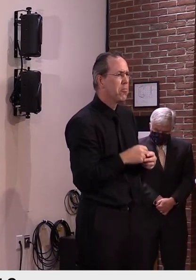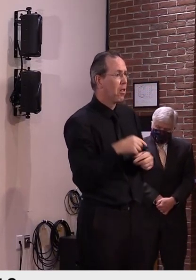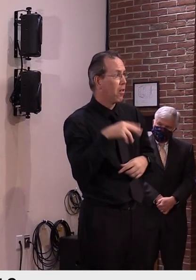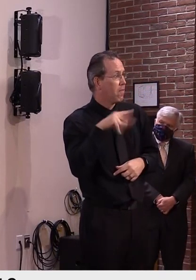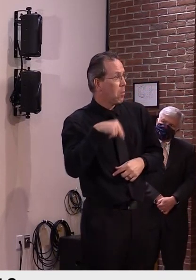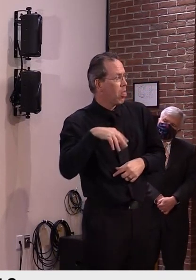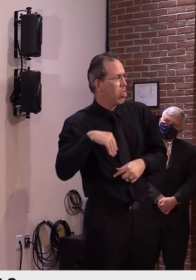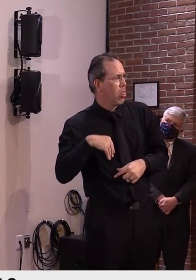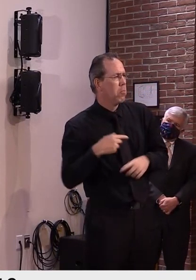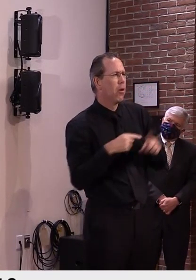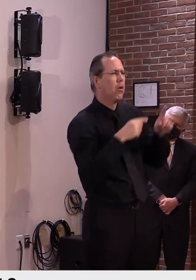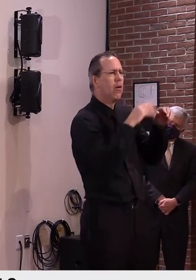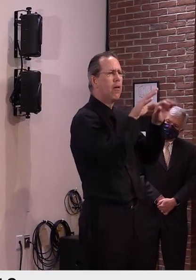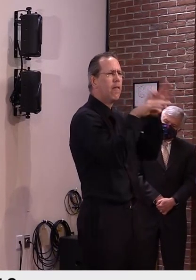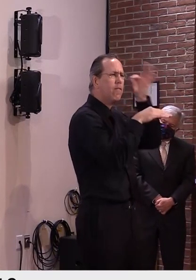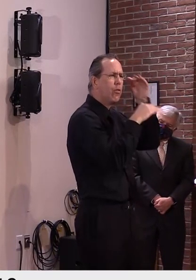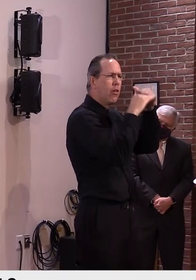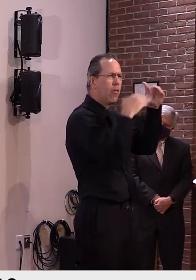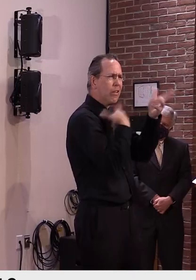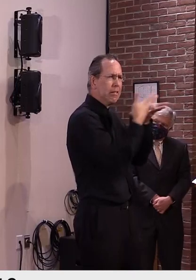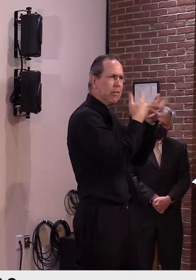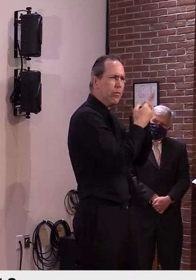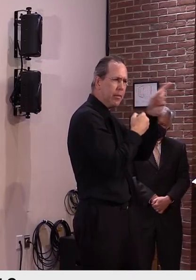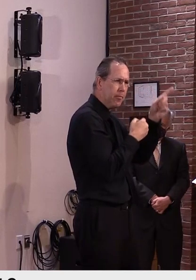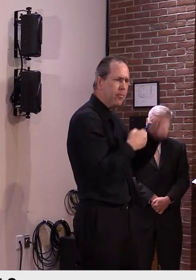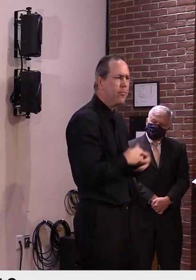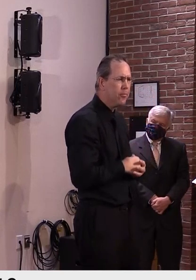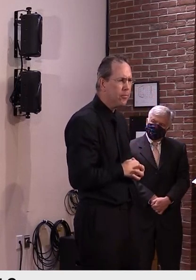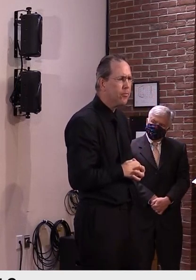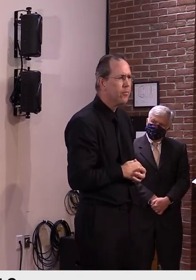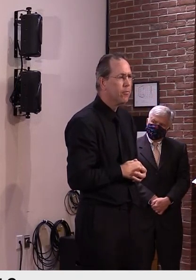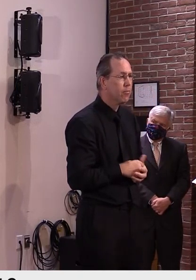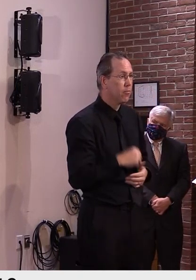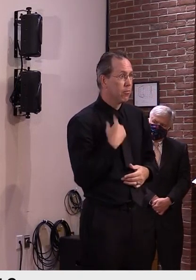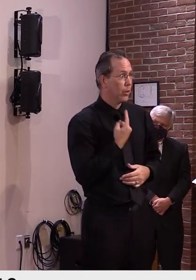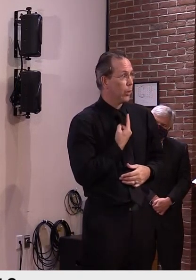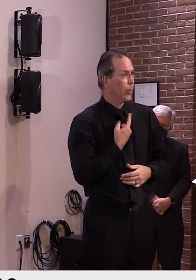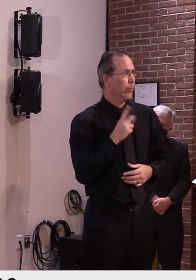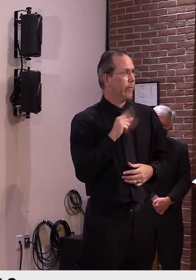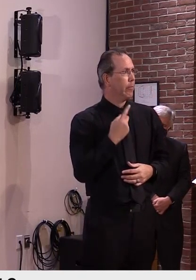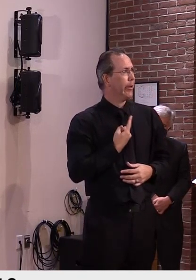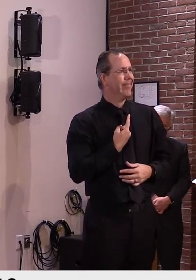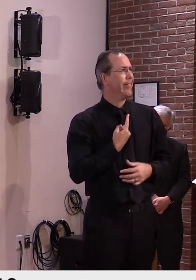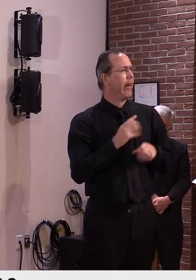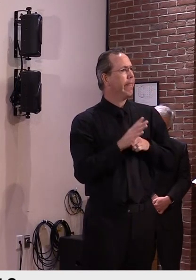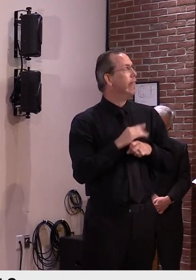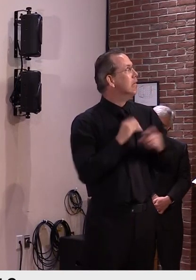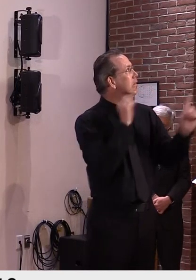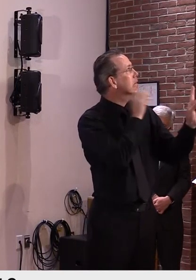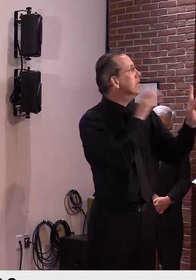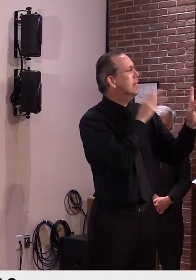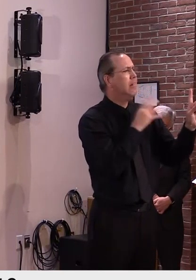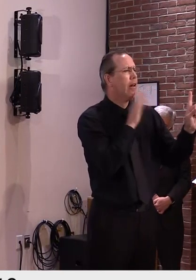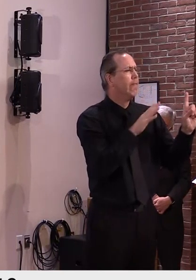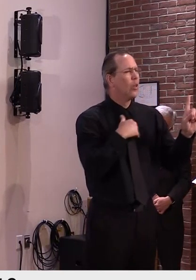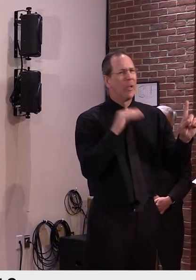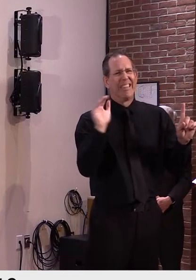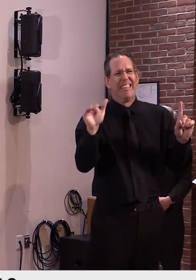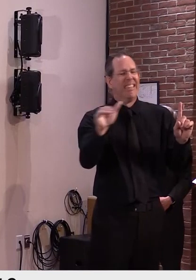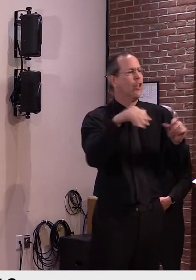as somewhat of our dismay regarding what's happened in recent weeks. Unfortunately, this is yet